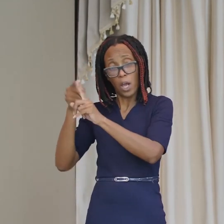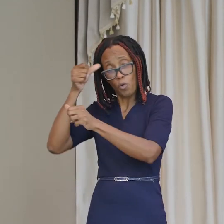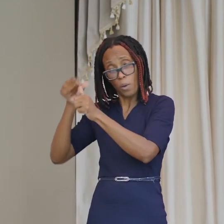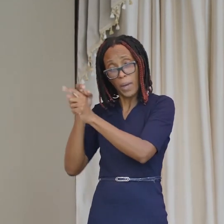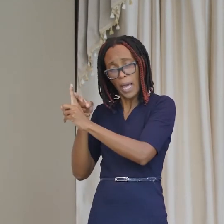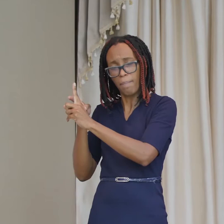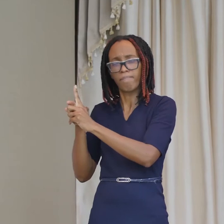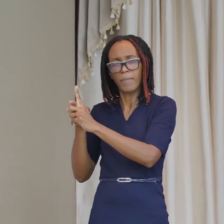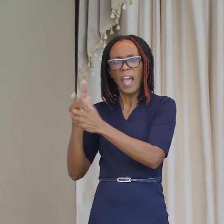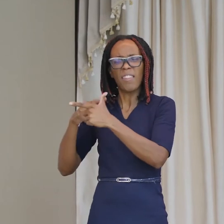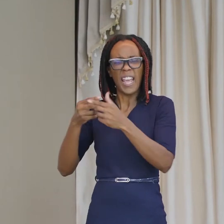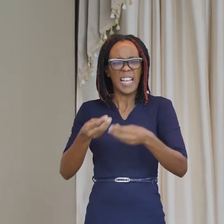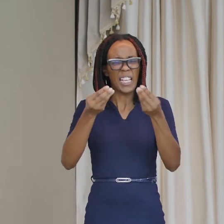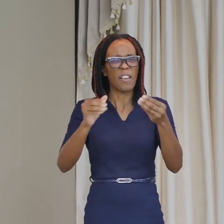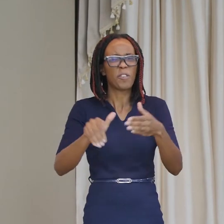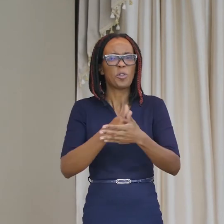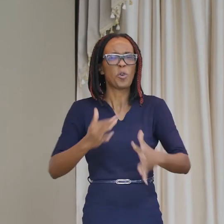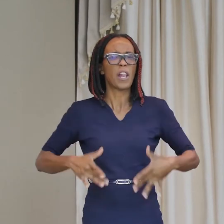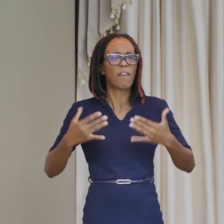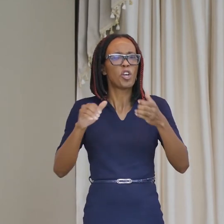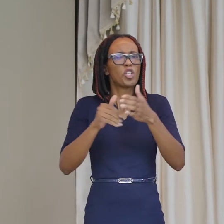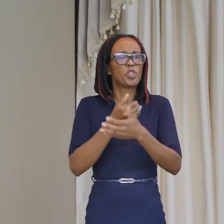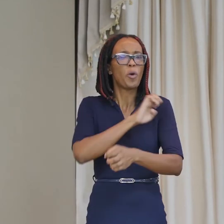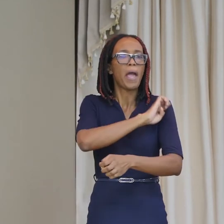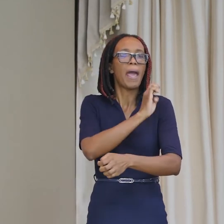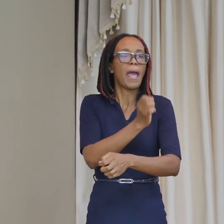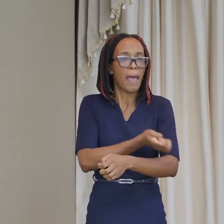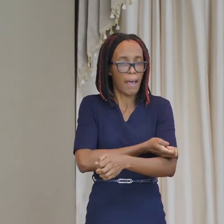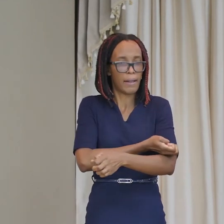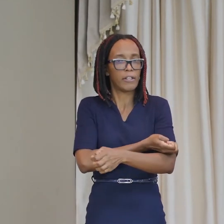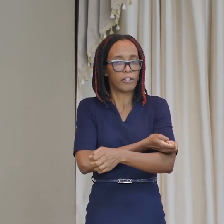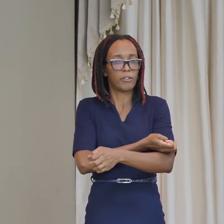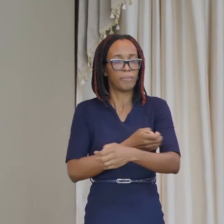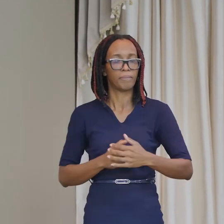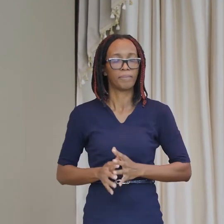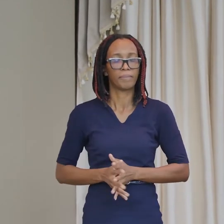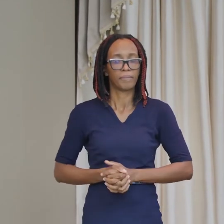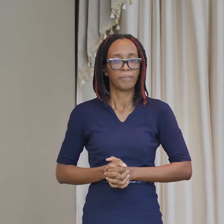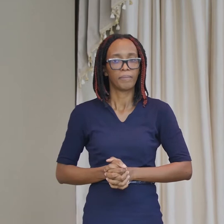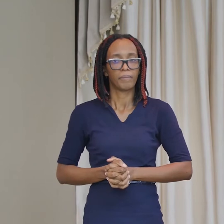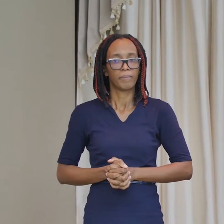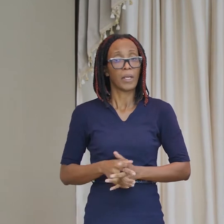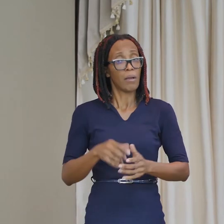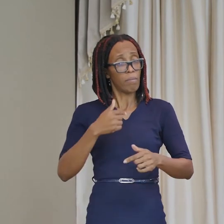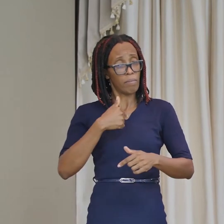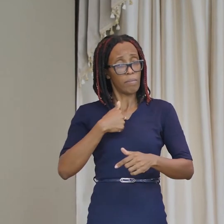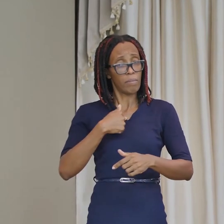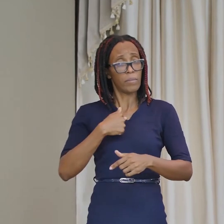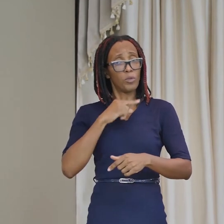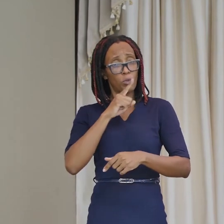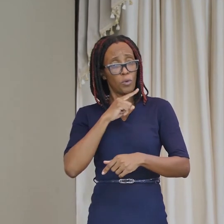have a renewed vigor to achieve the task to which you have dedicated yourselves. I'm sure that as we